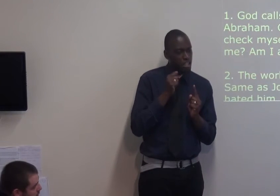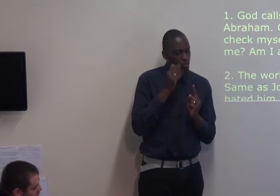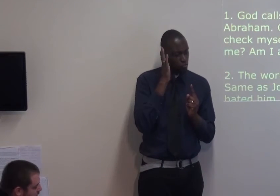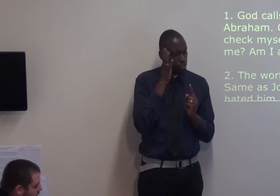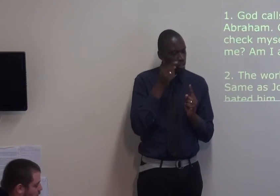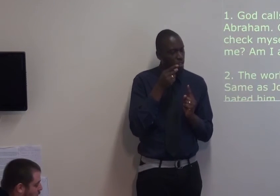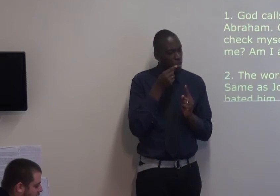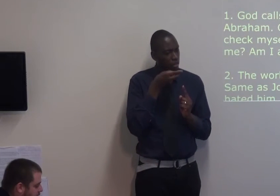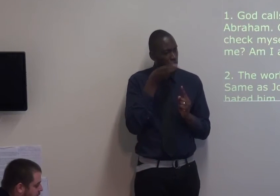Number one,